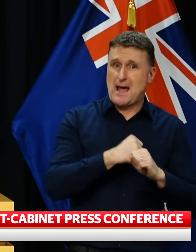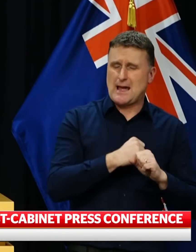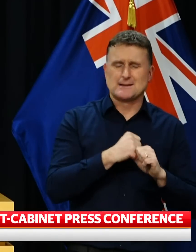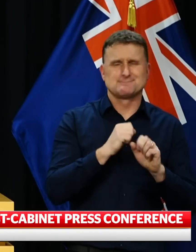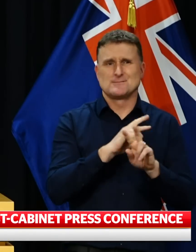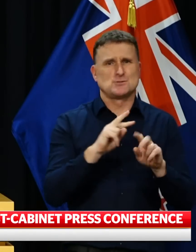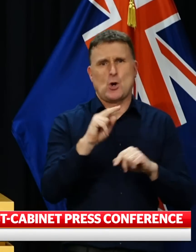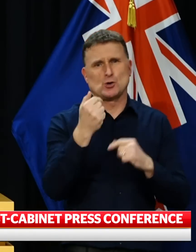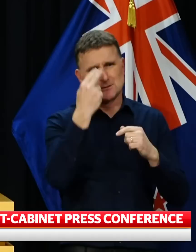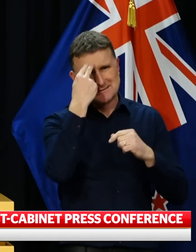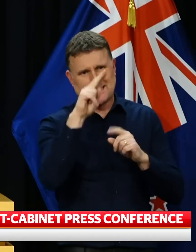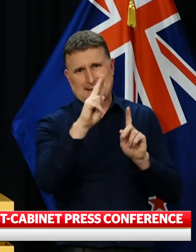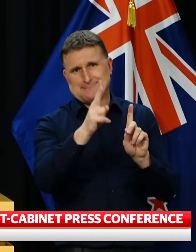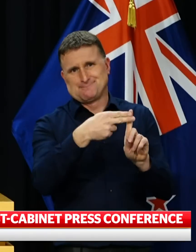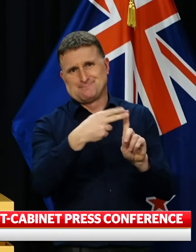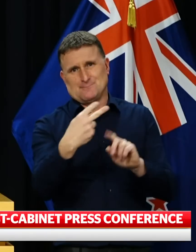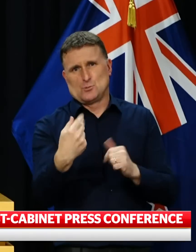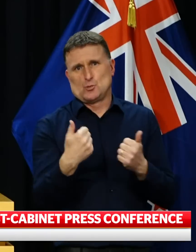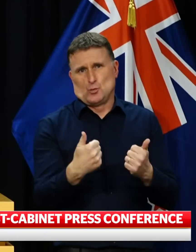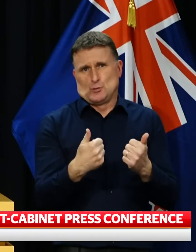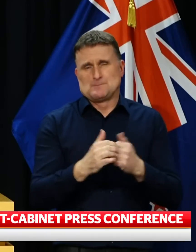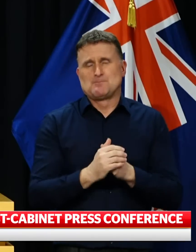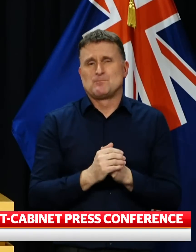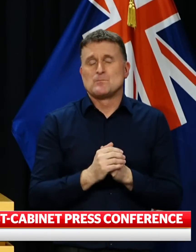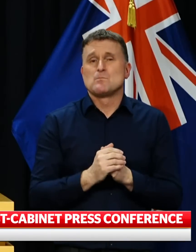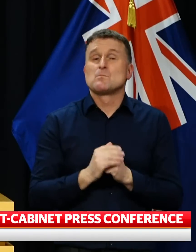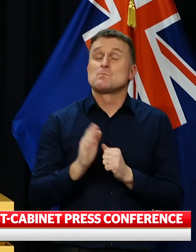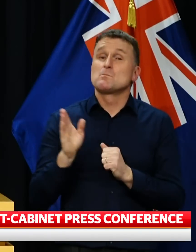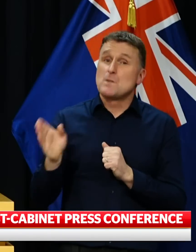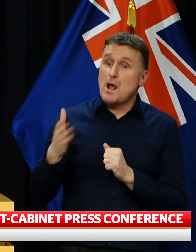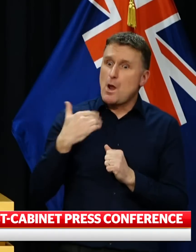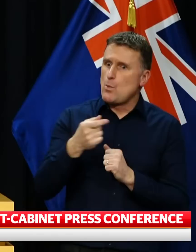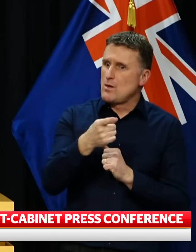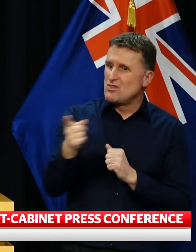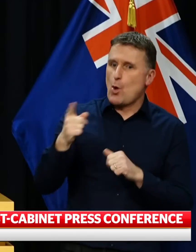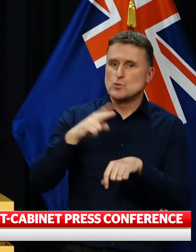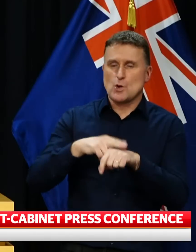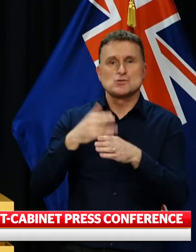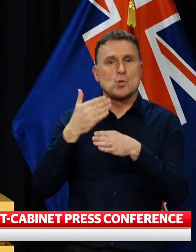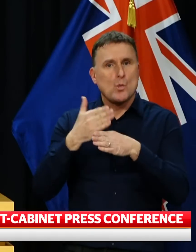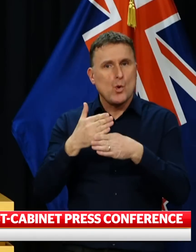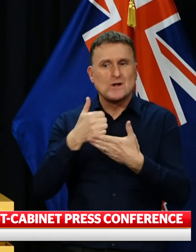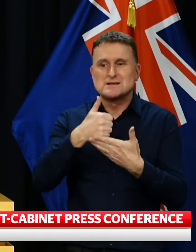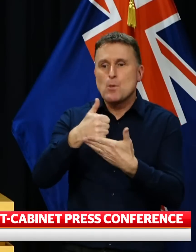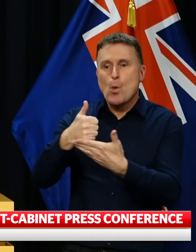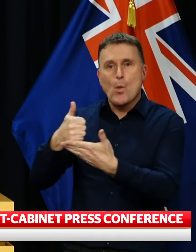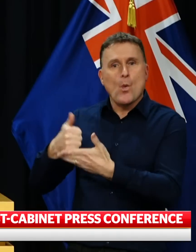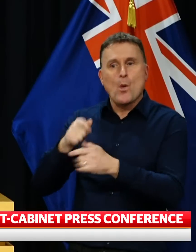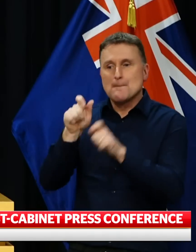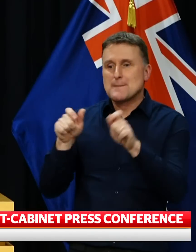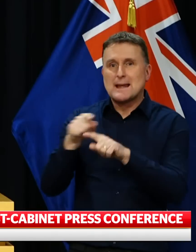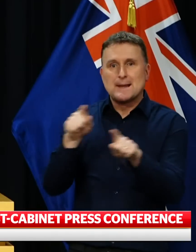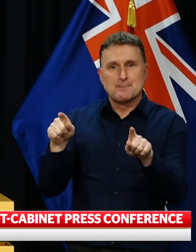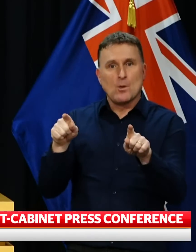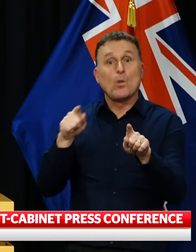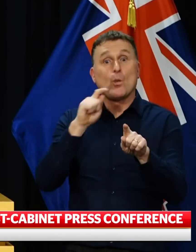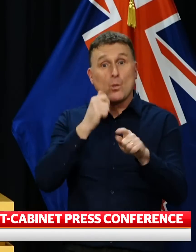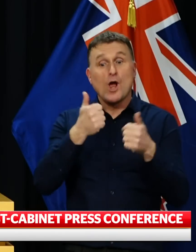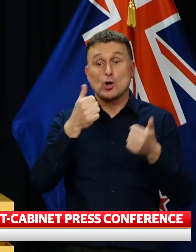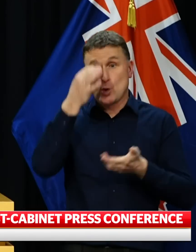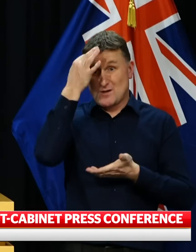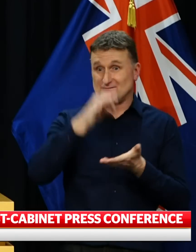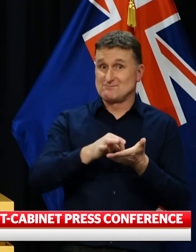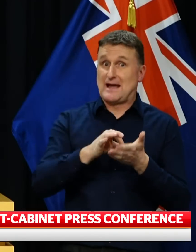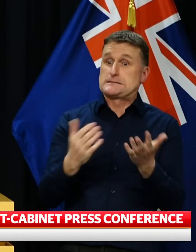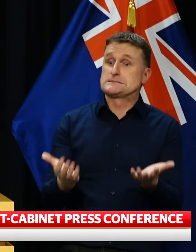health workforce on strike at any time. I want to have them focused on delivering health care for New Zealanders. That's why we'll get around the bargaining table with them in good faith in